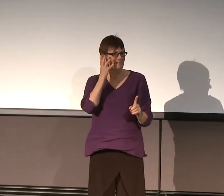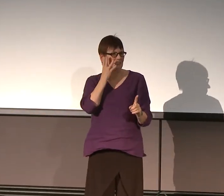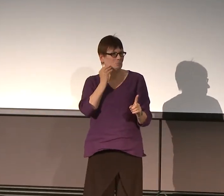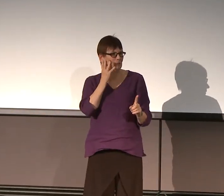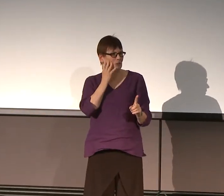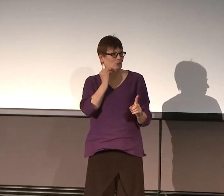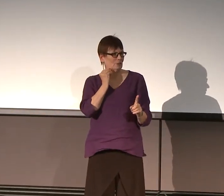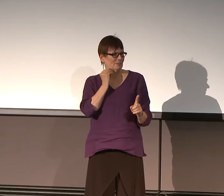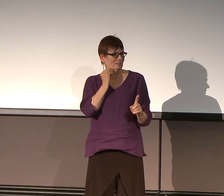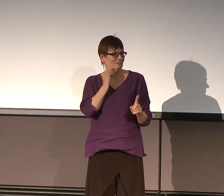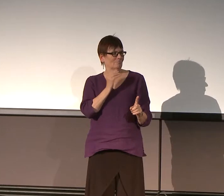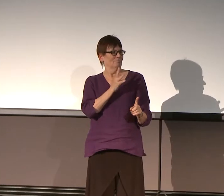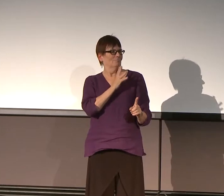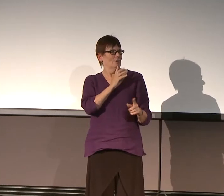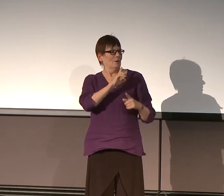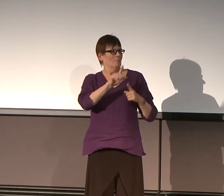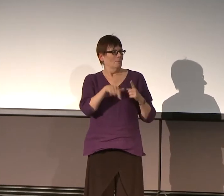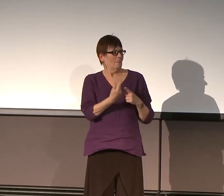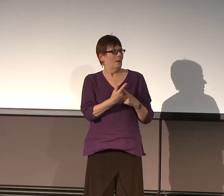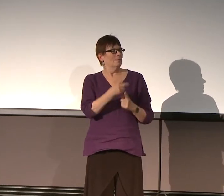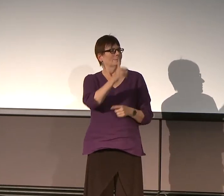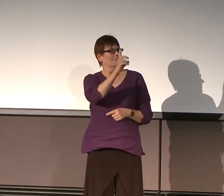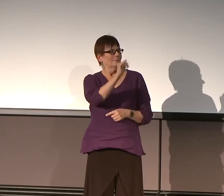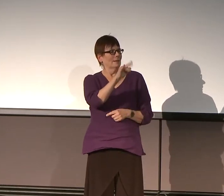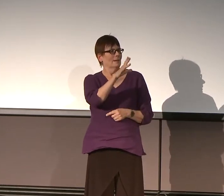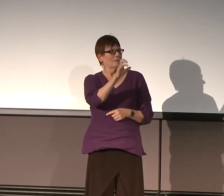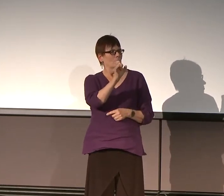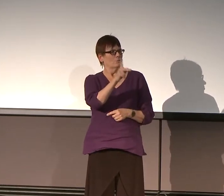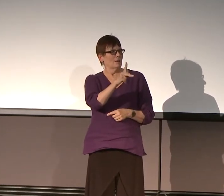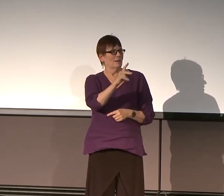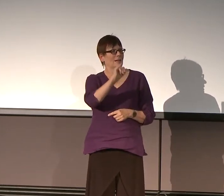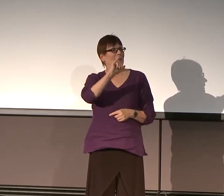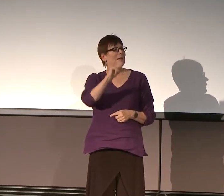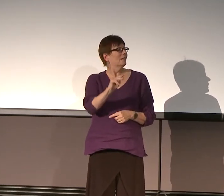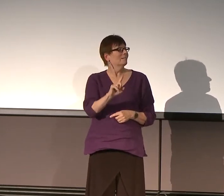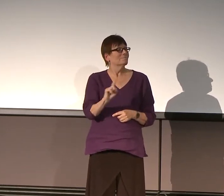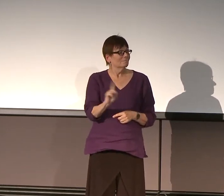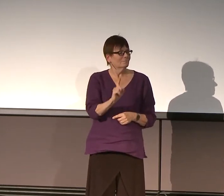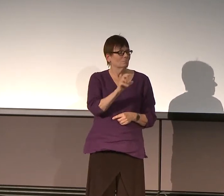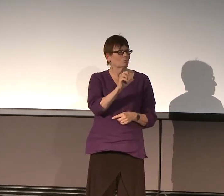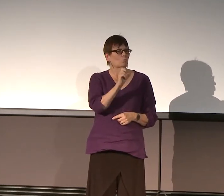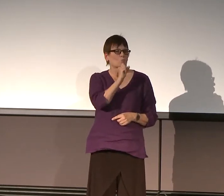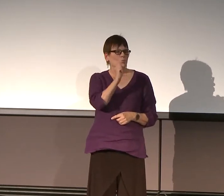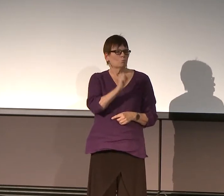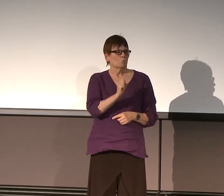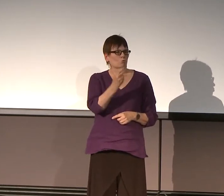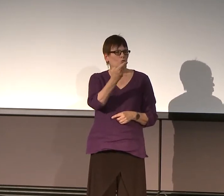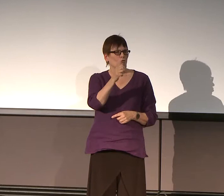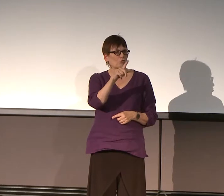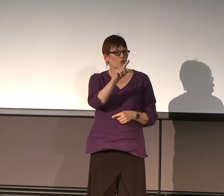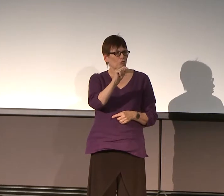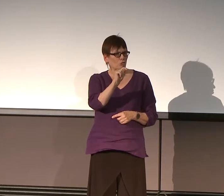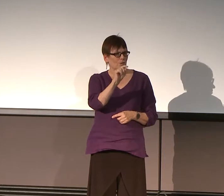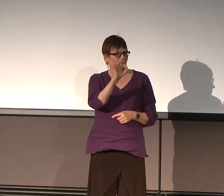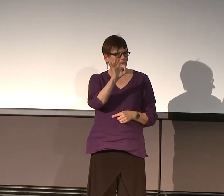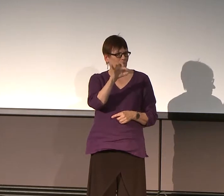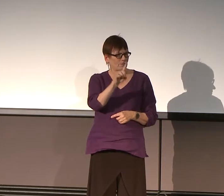So I thought, well, this talked about connecting black and white people, and I thought it might connect to deaf people and hearing